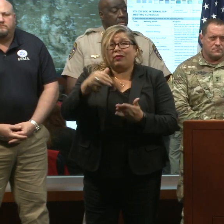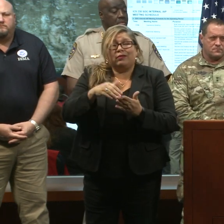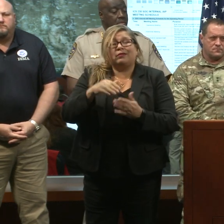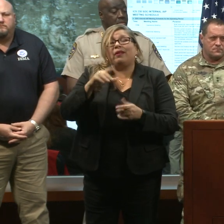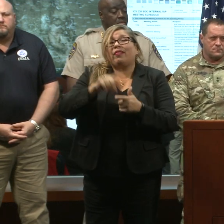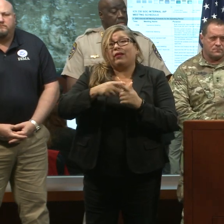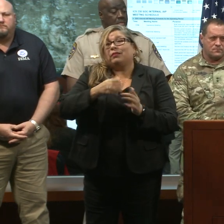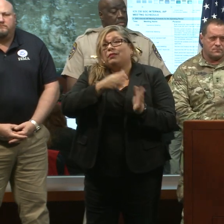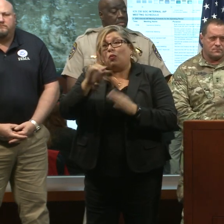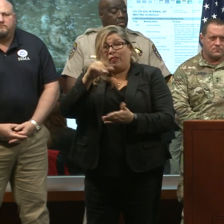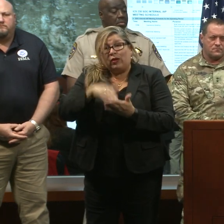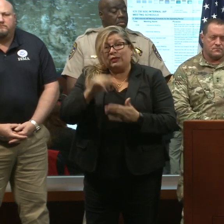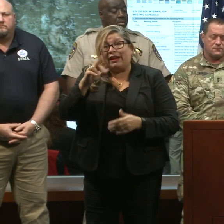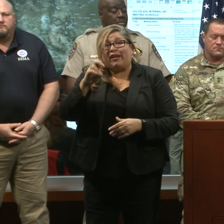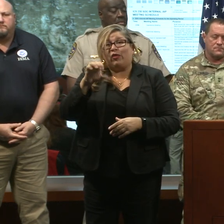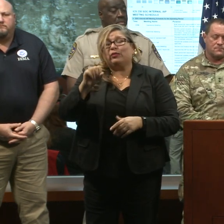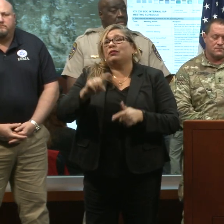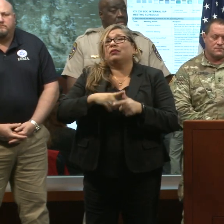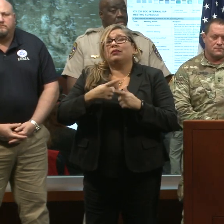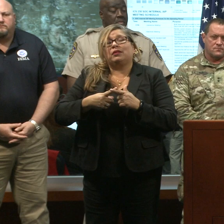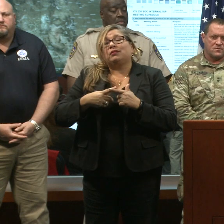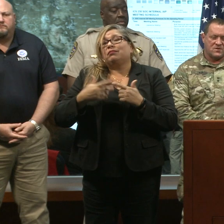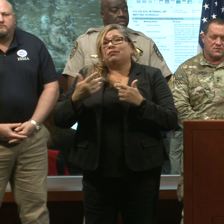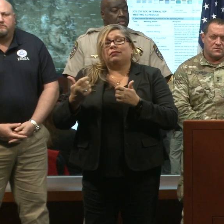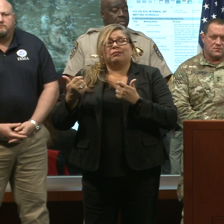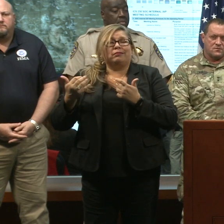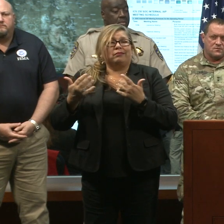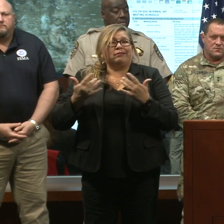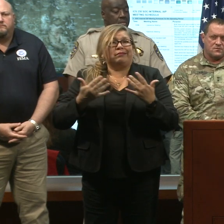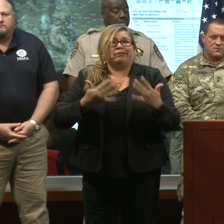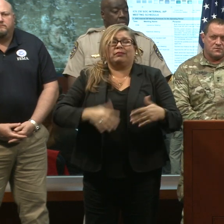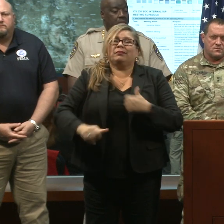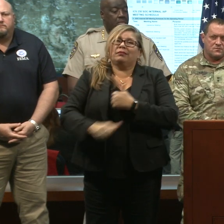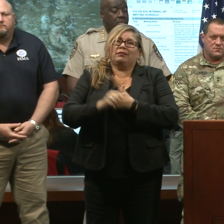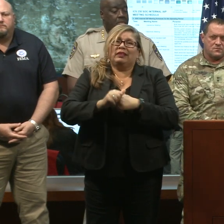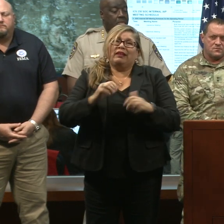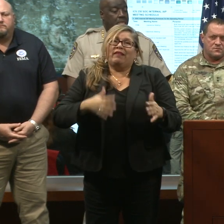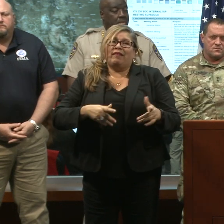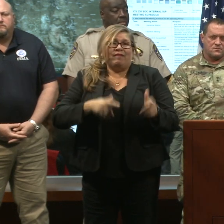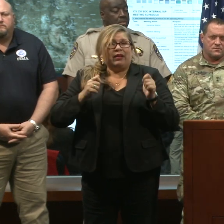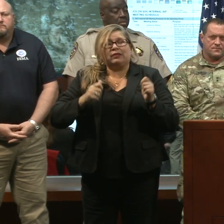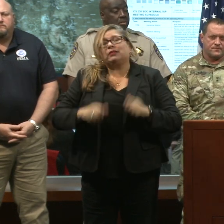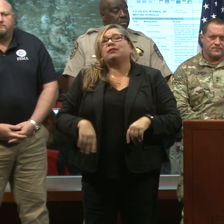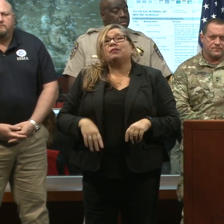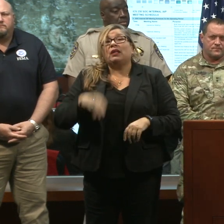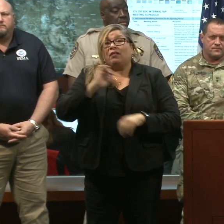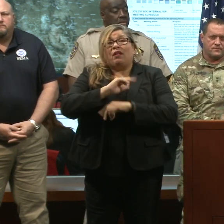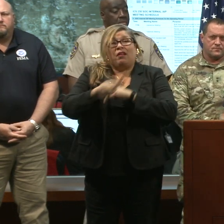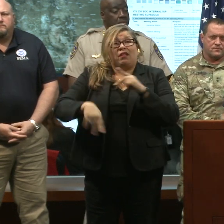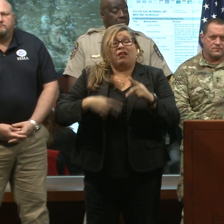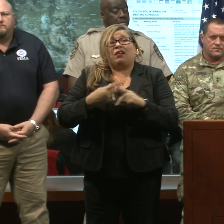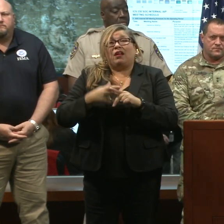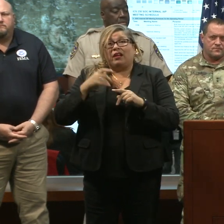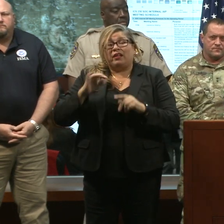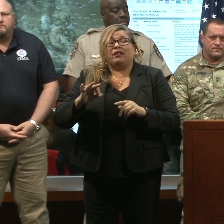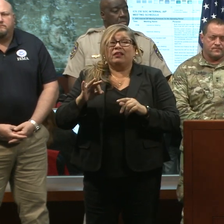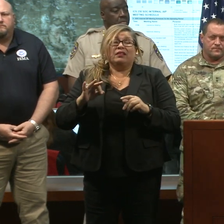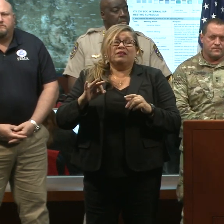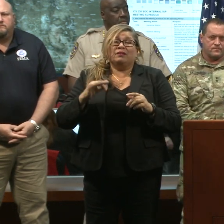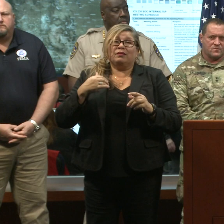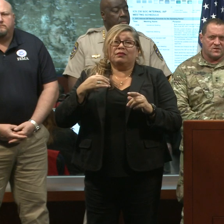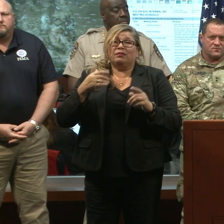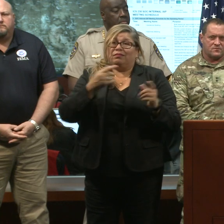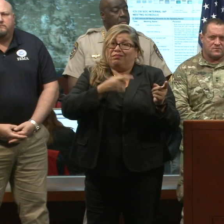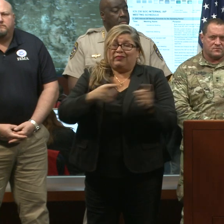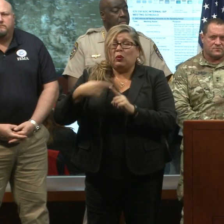acres, and was well off to burning at dangerous rates of spread. These are the kinds of conditions that we're seeing